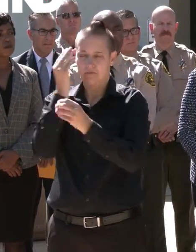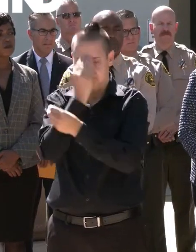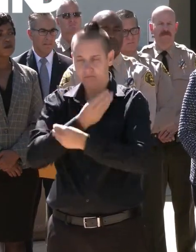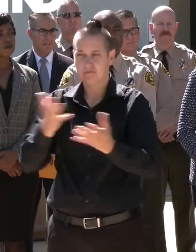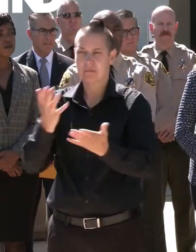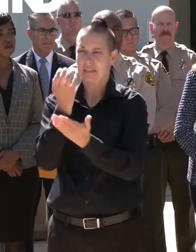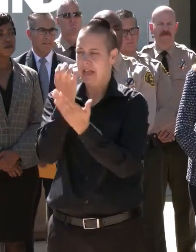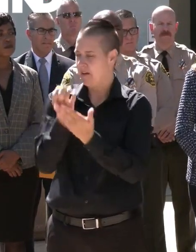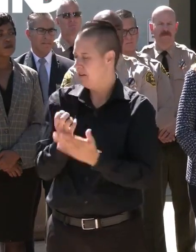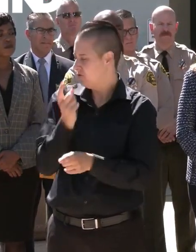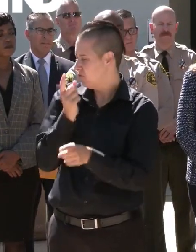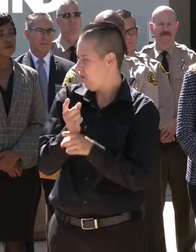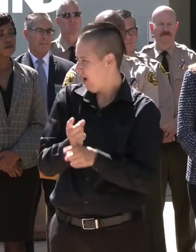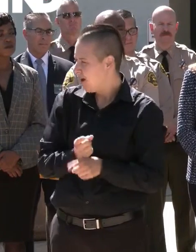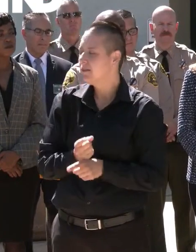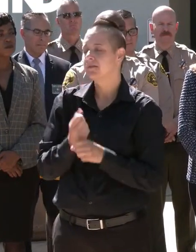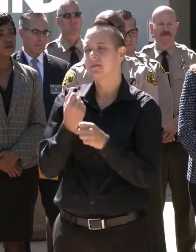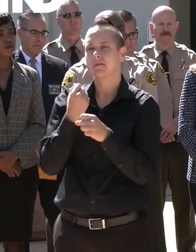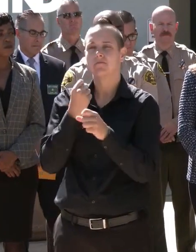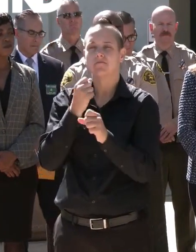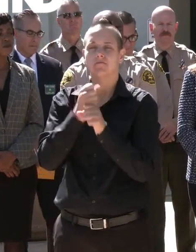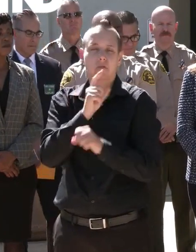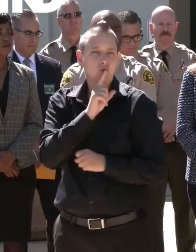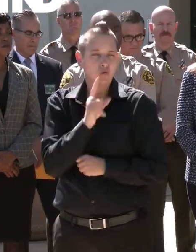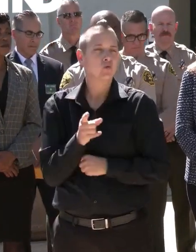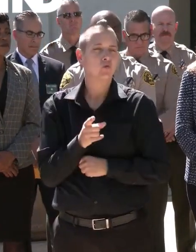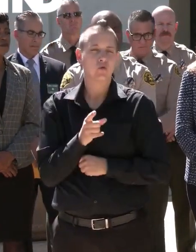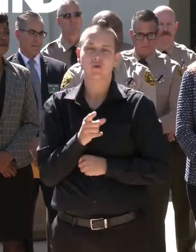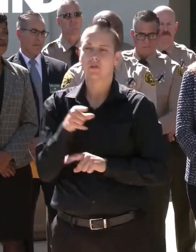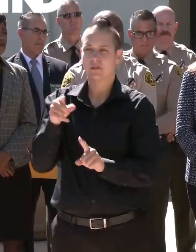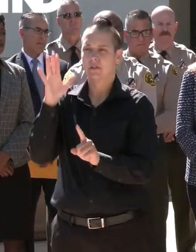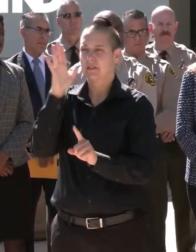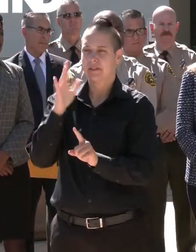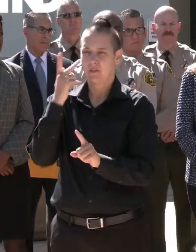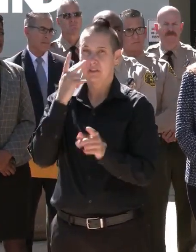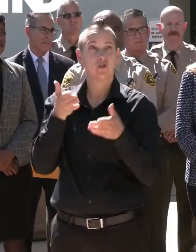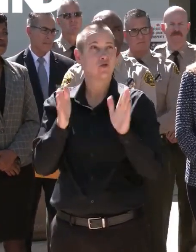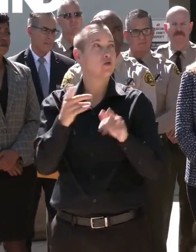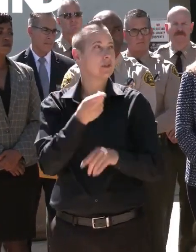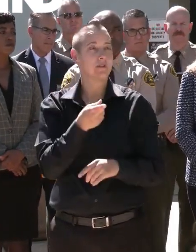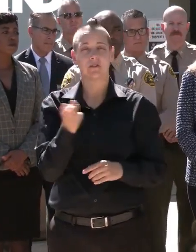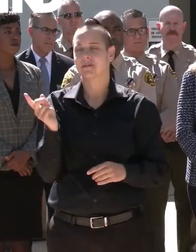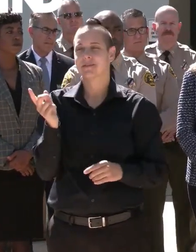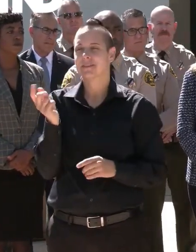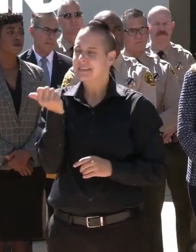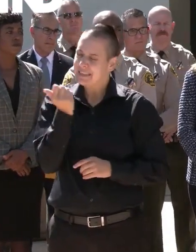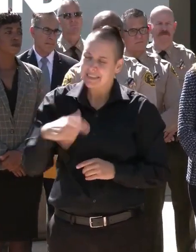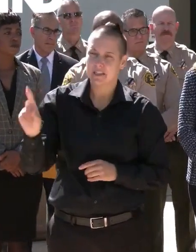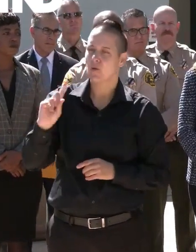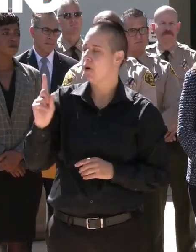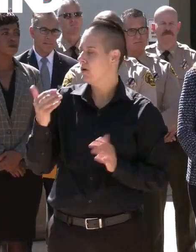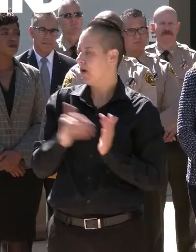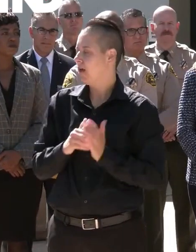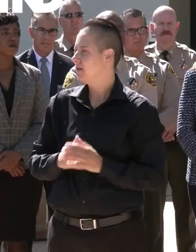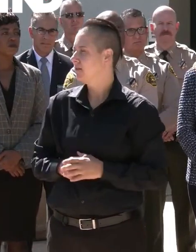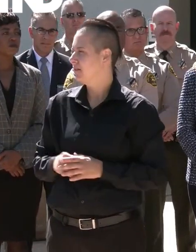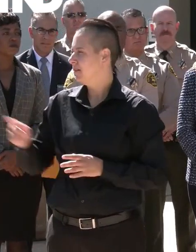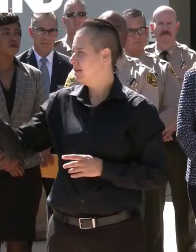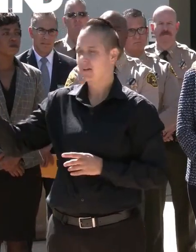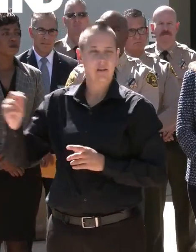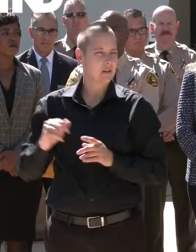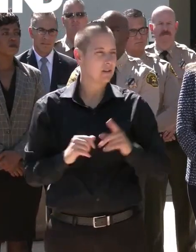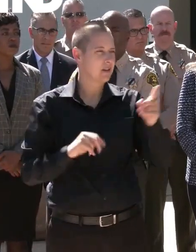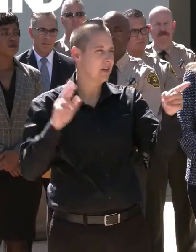appropriate evidence to make sure he will never see the streets anywhere out here again.